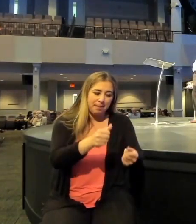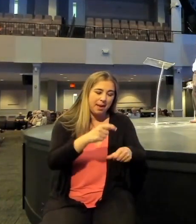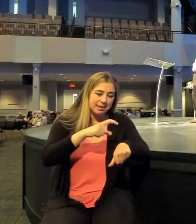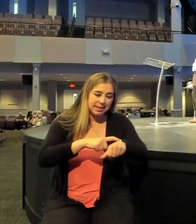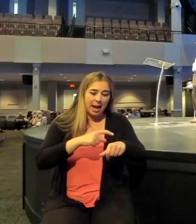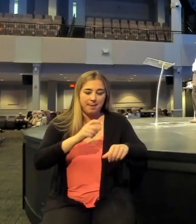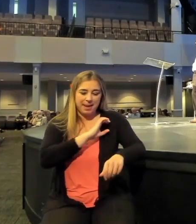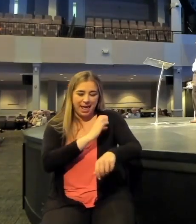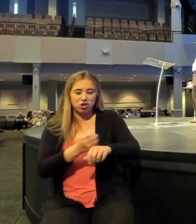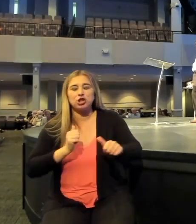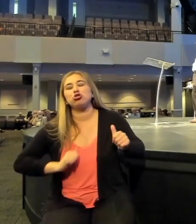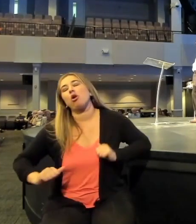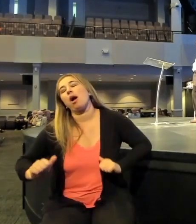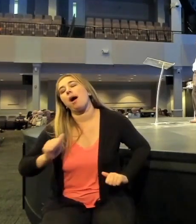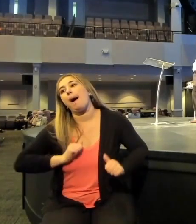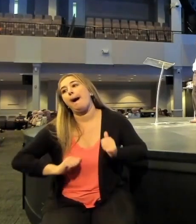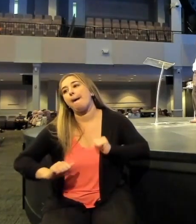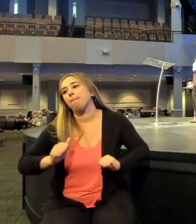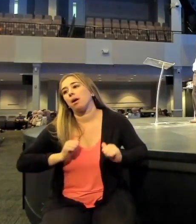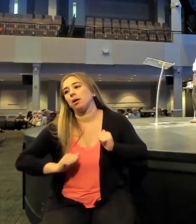in drama.